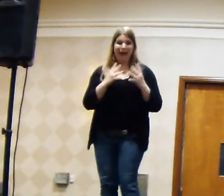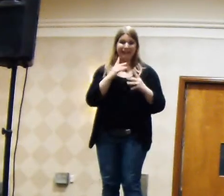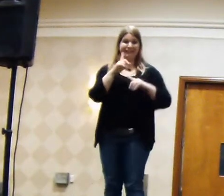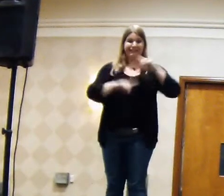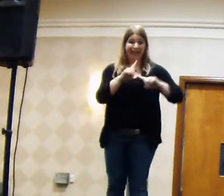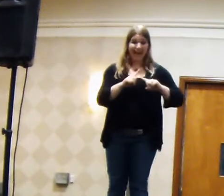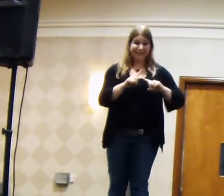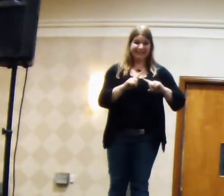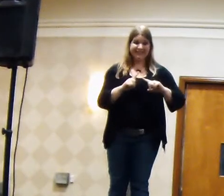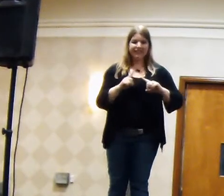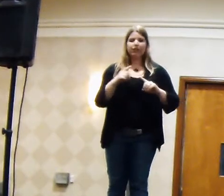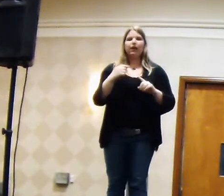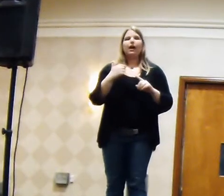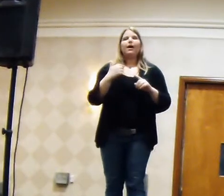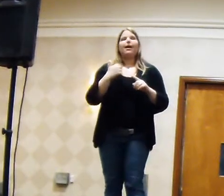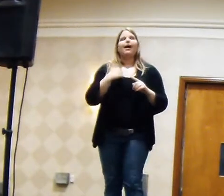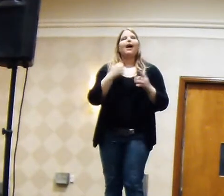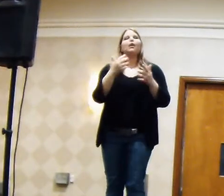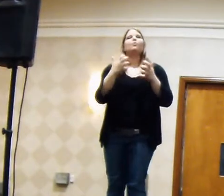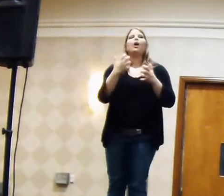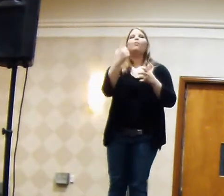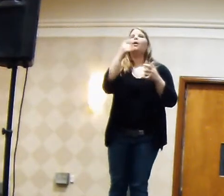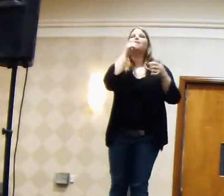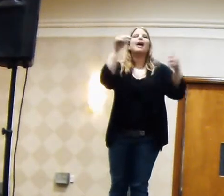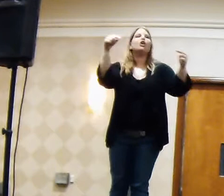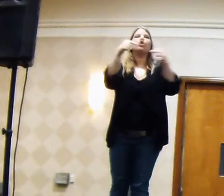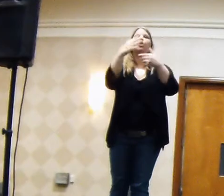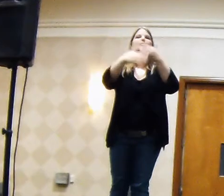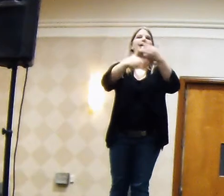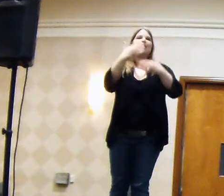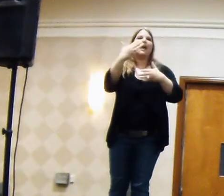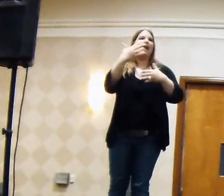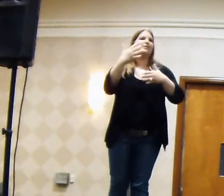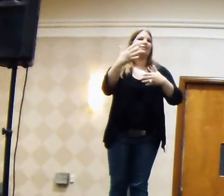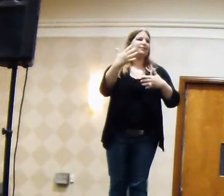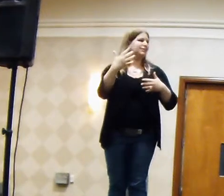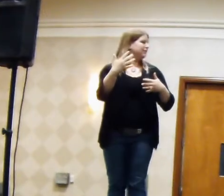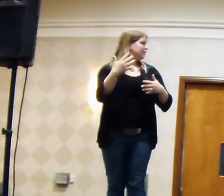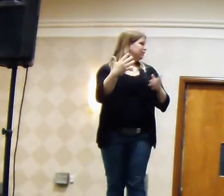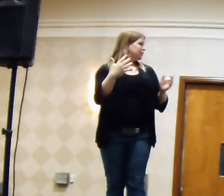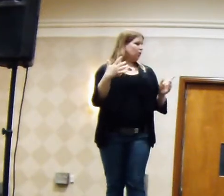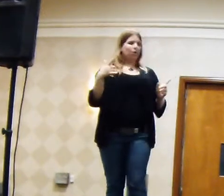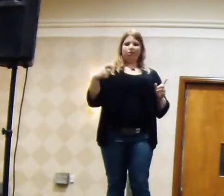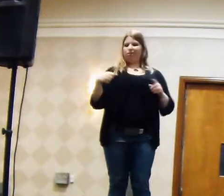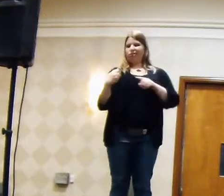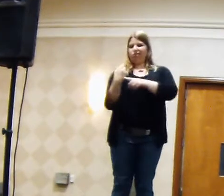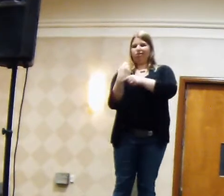the least. It's like some of this really hurts me. So I try to,